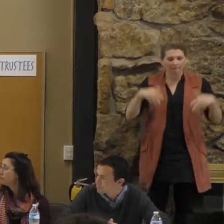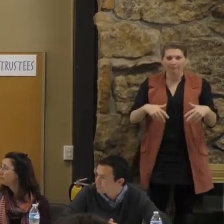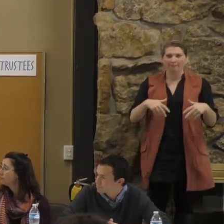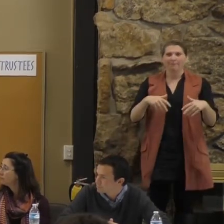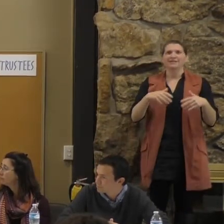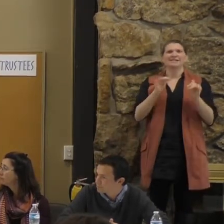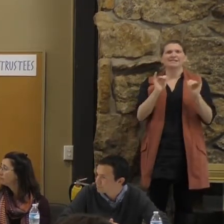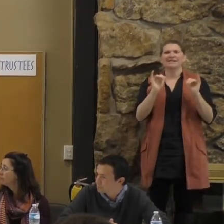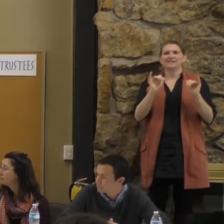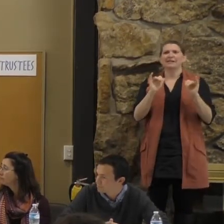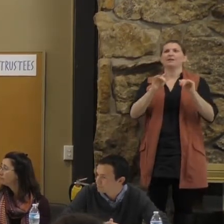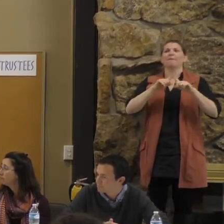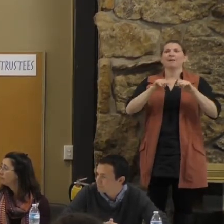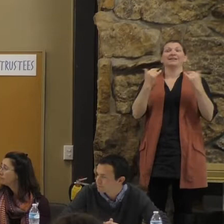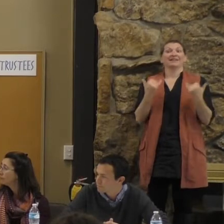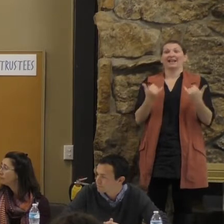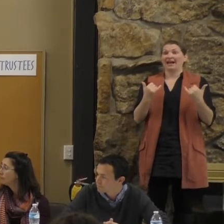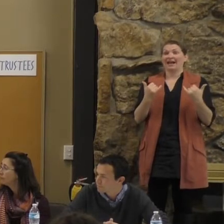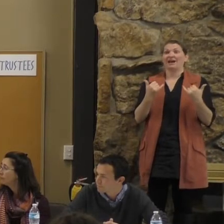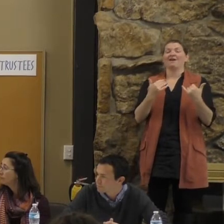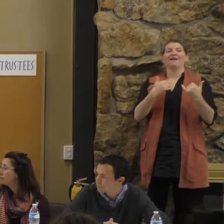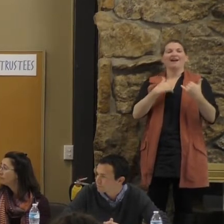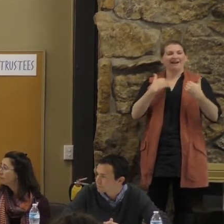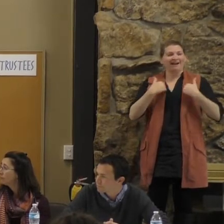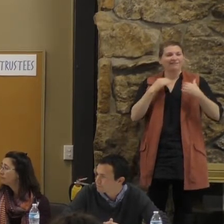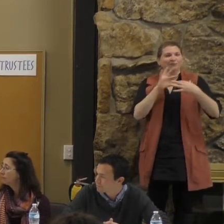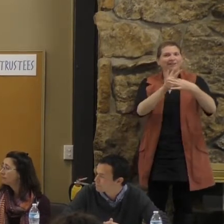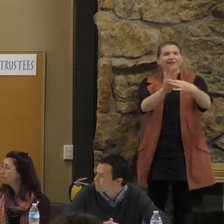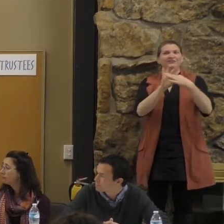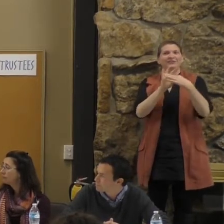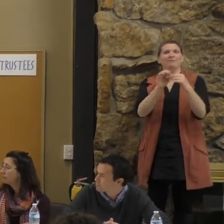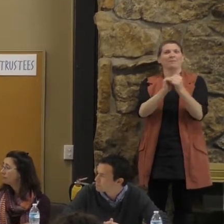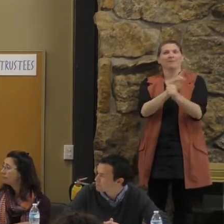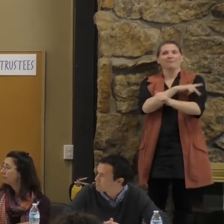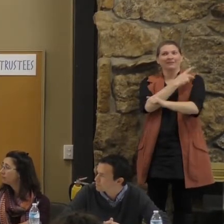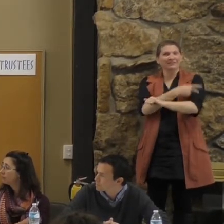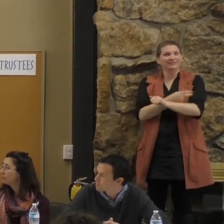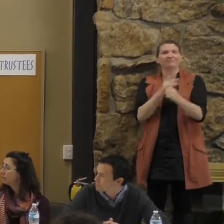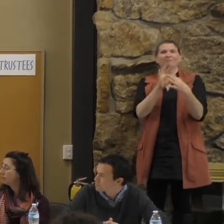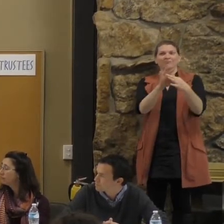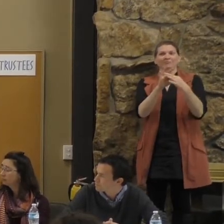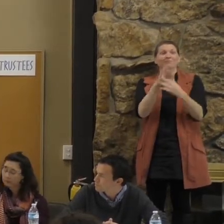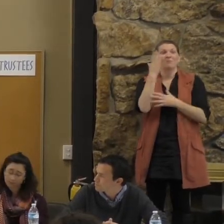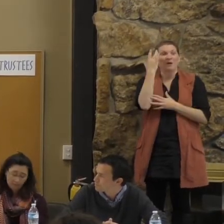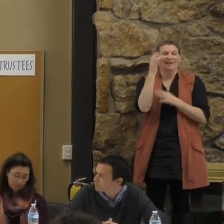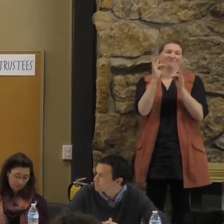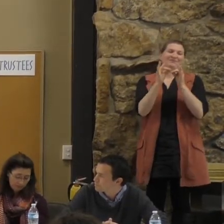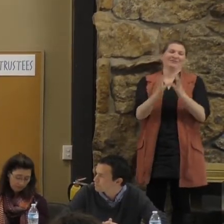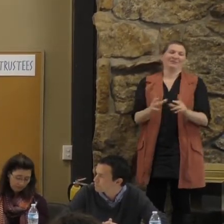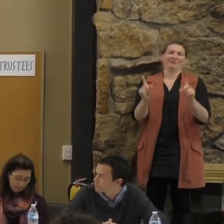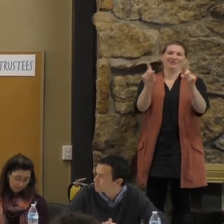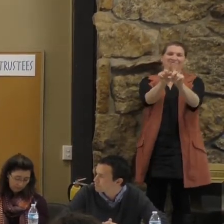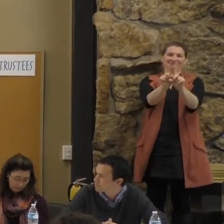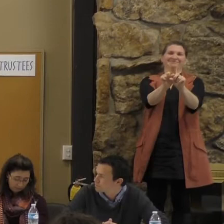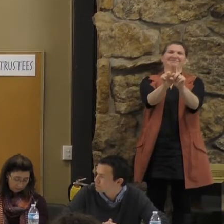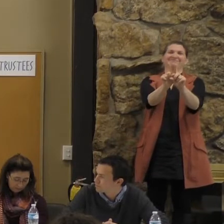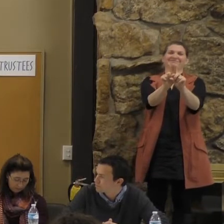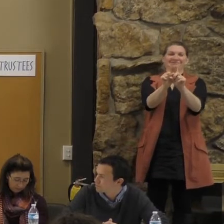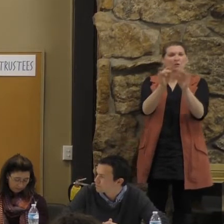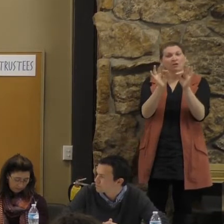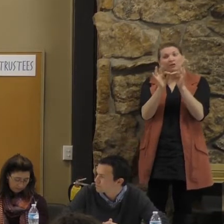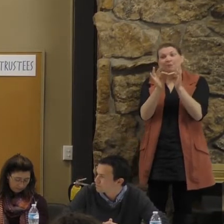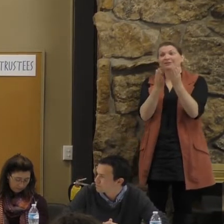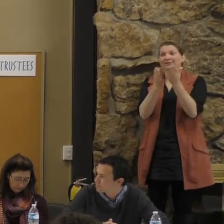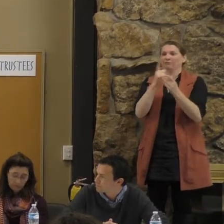in for all of their dental care. And I think that using the interpretive services has really helped with that. Helps me as the doctor and